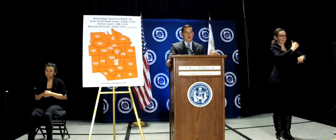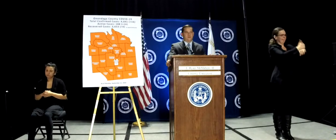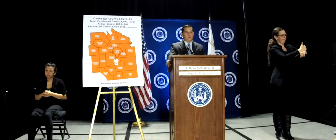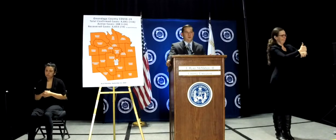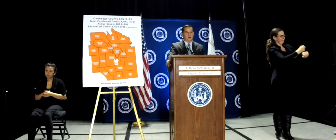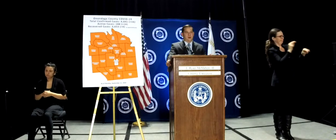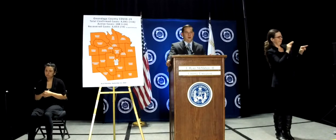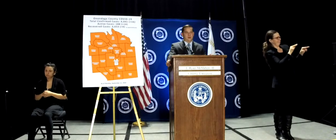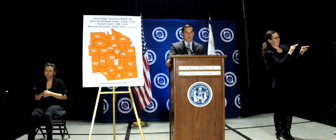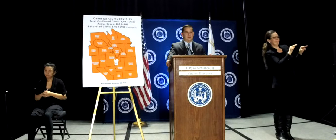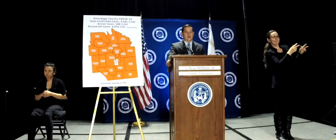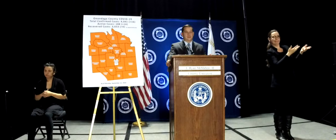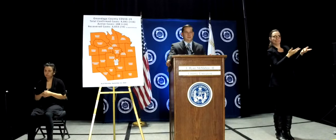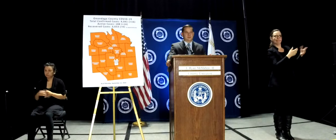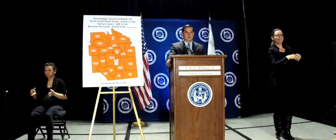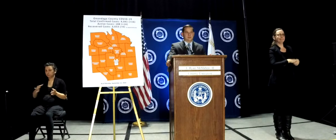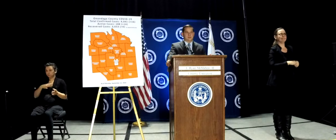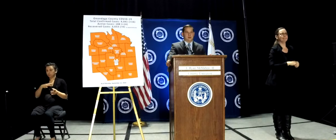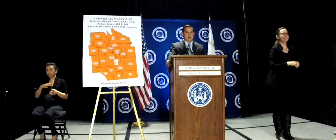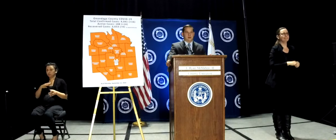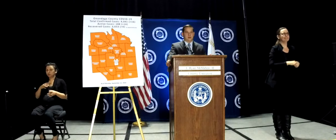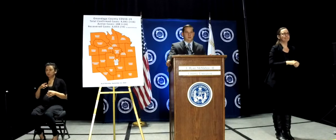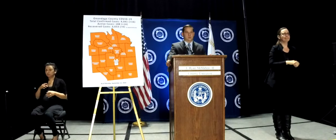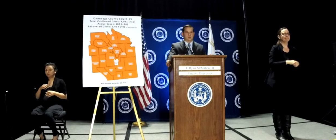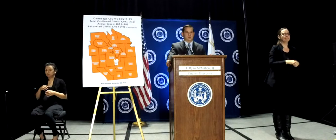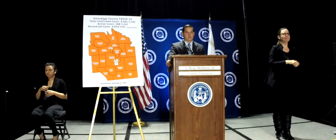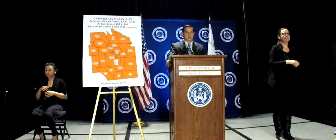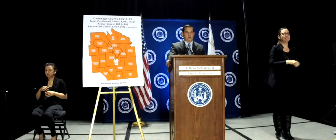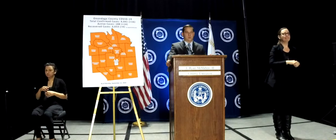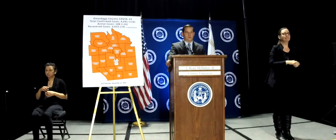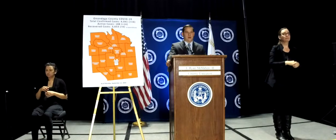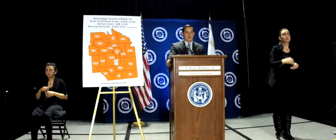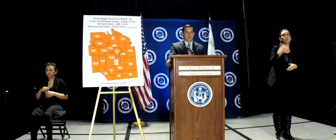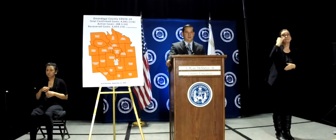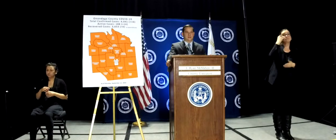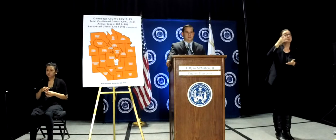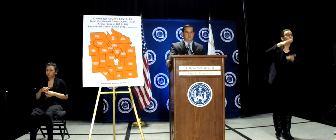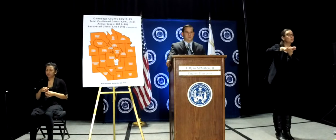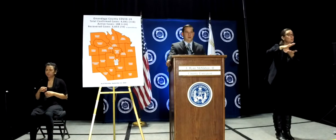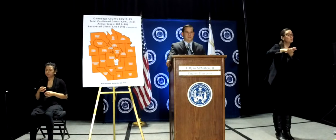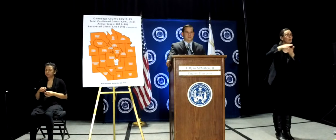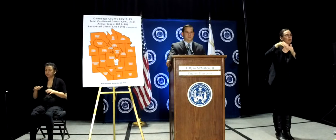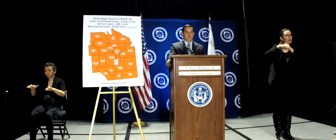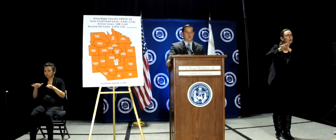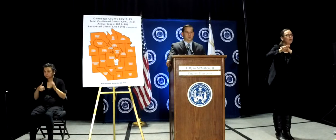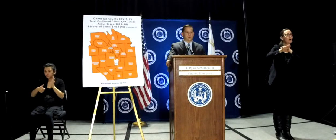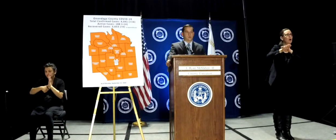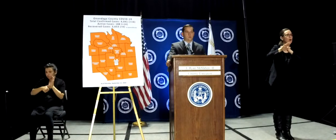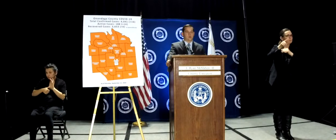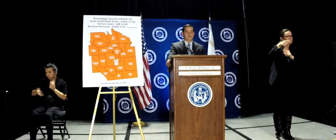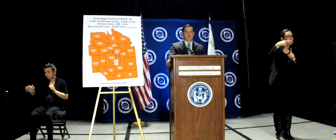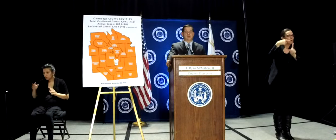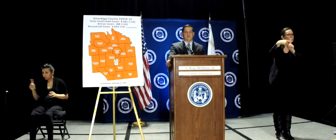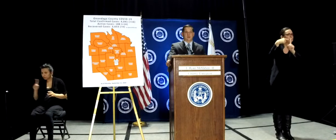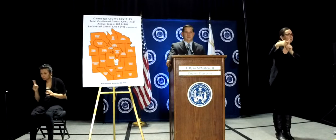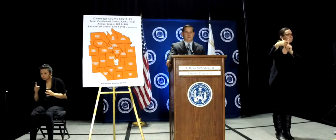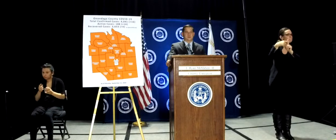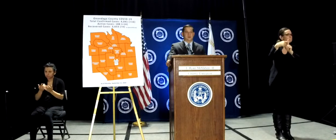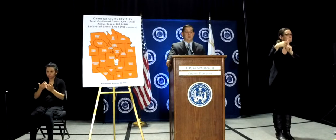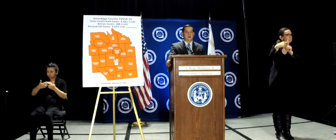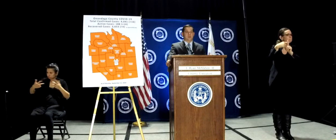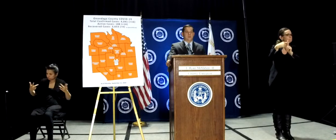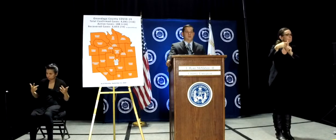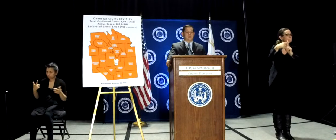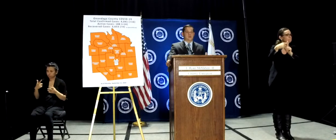we have a case in schools. We've had cases, we've contact traced quickly, we'll continue to have